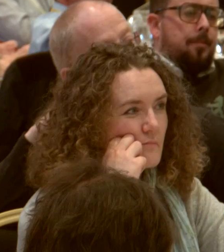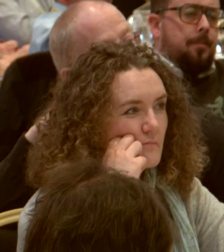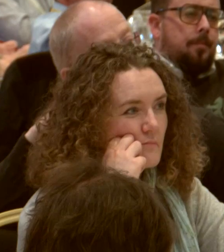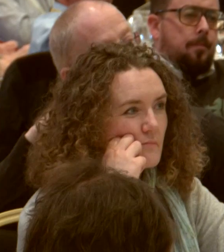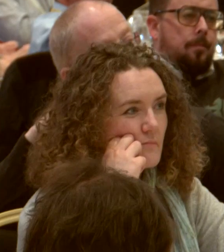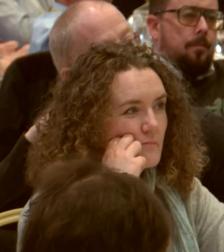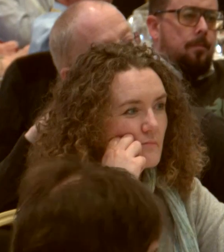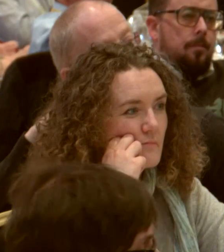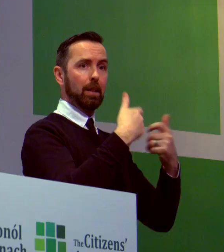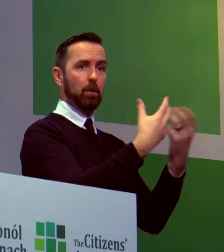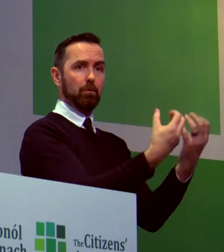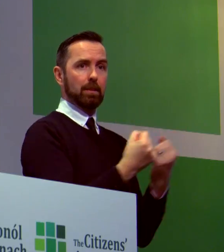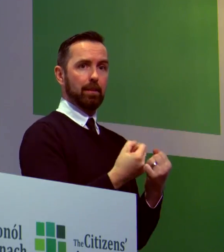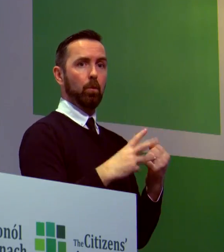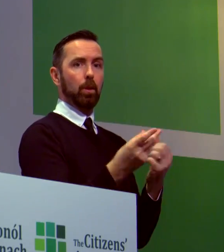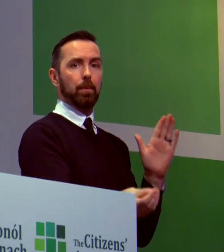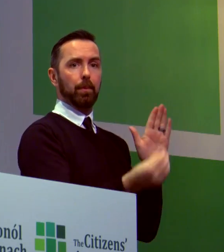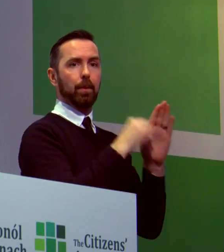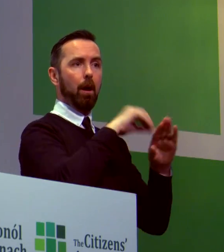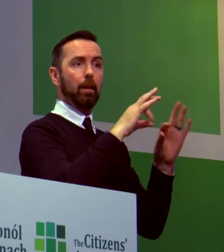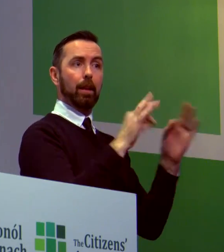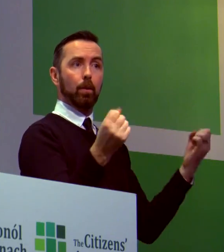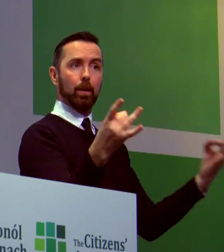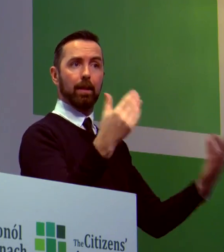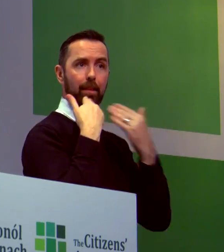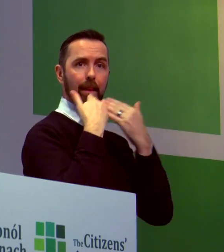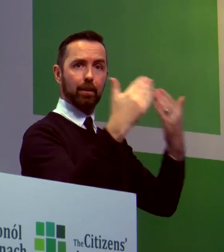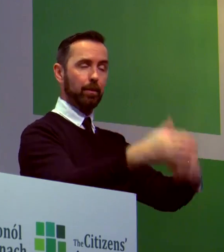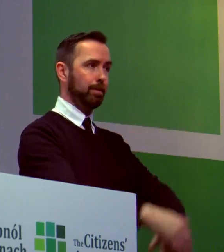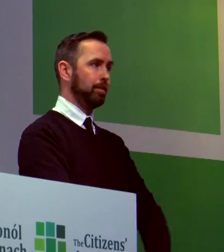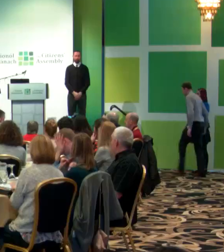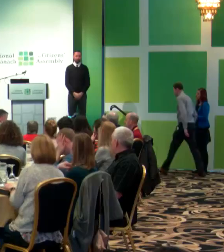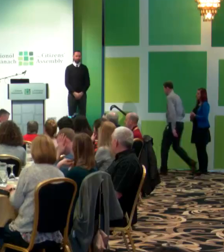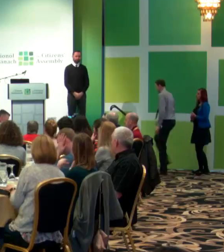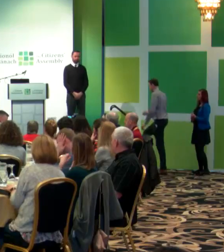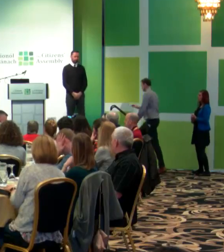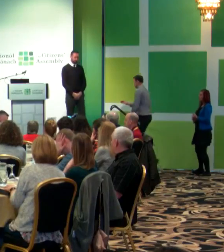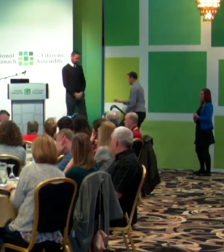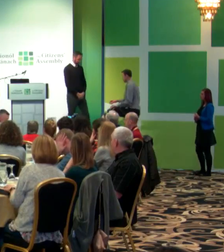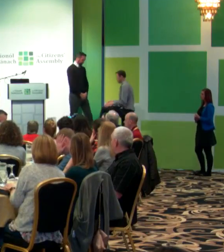we've received, are up online now. Okay, thanks.